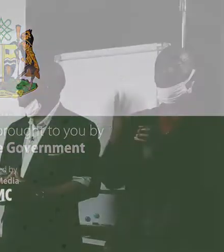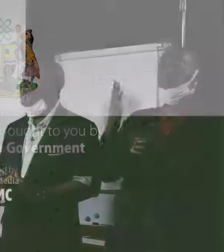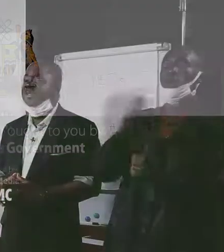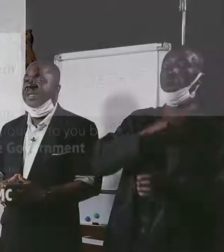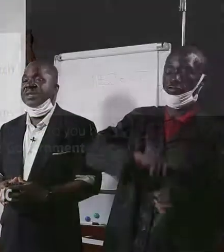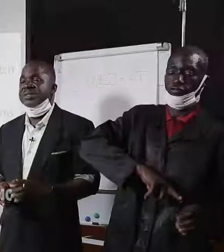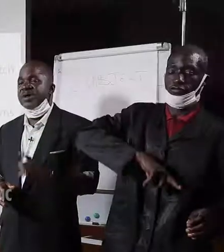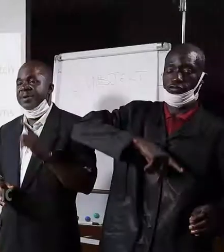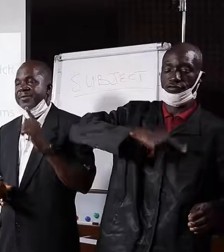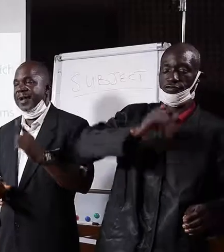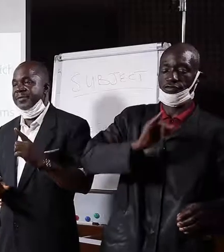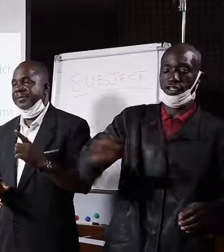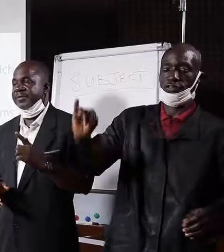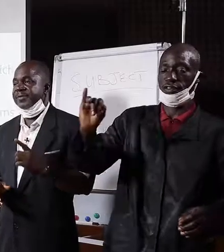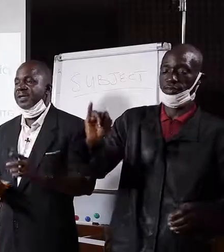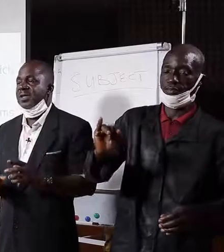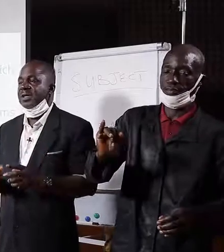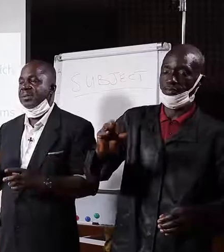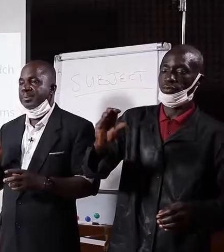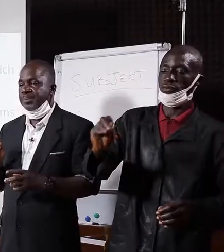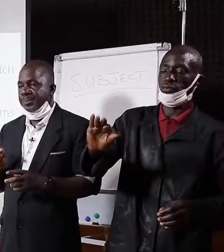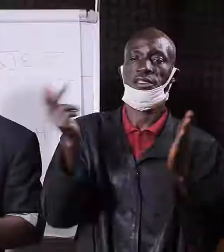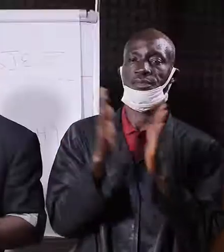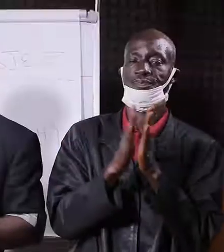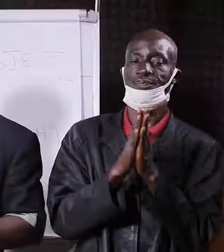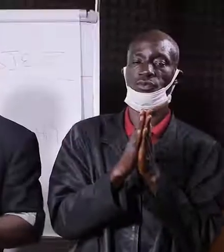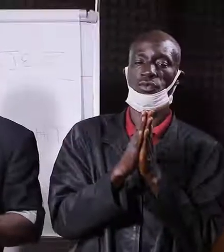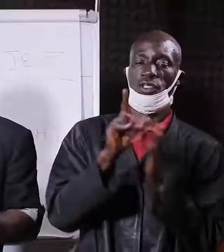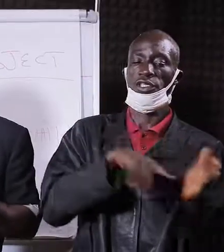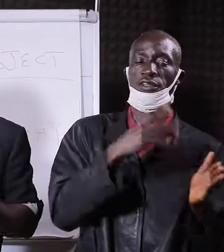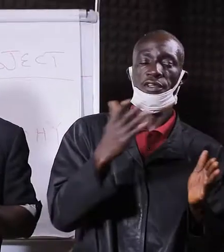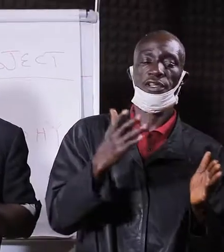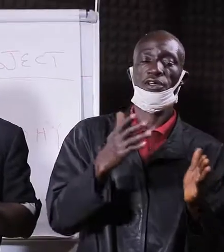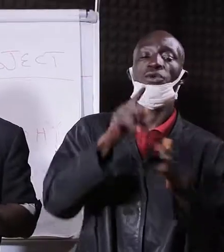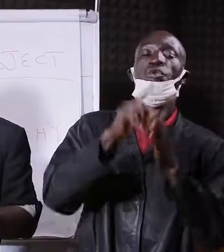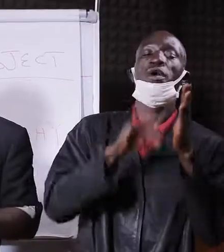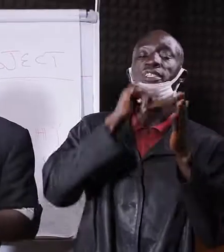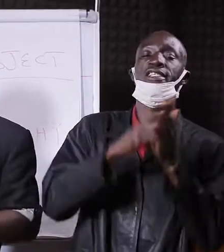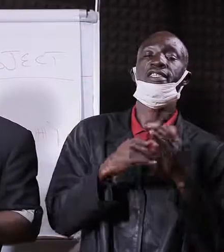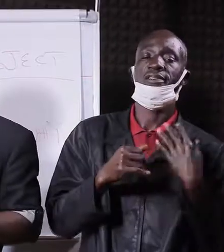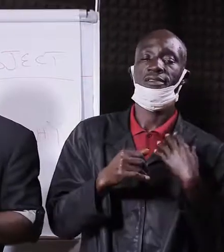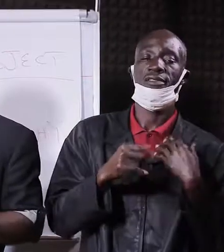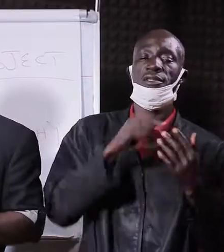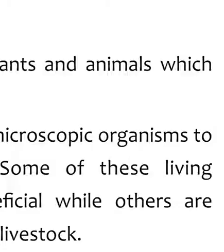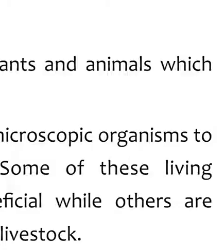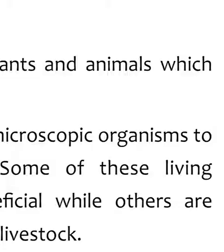Living organisms is number 5. And what do we mean by living